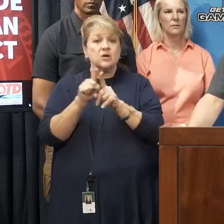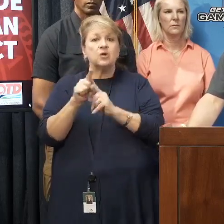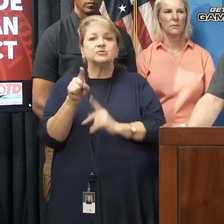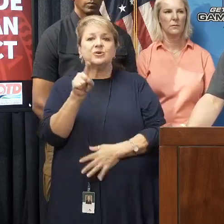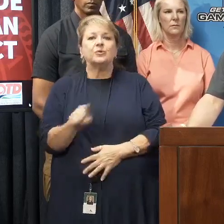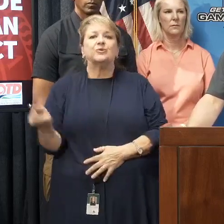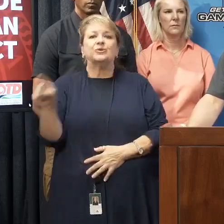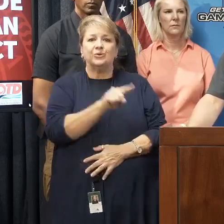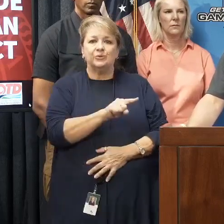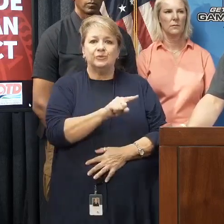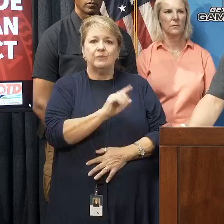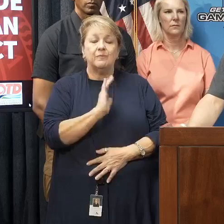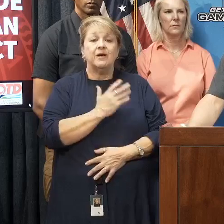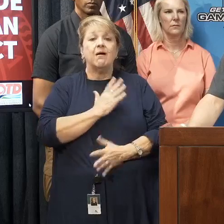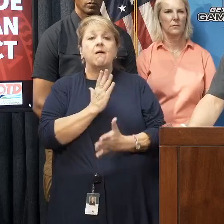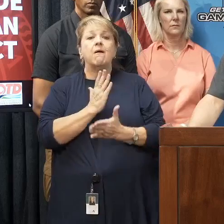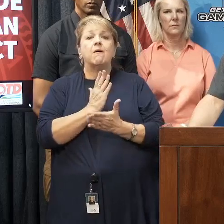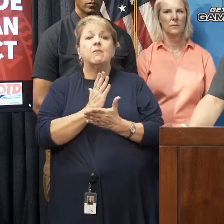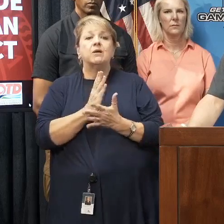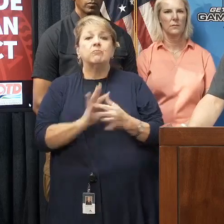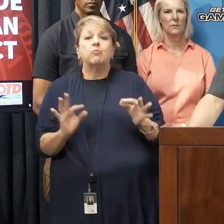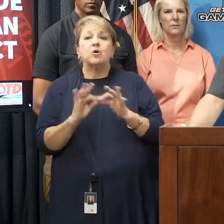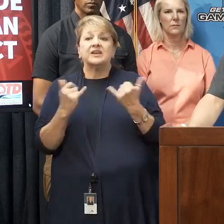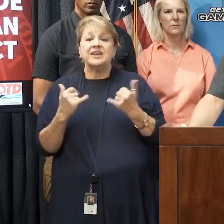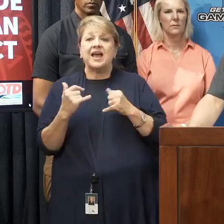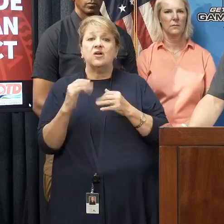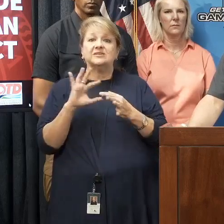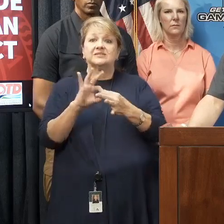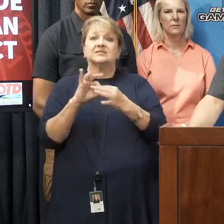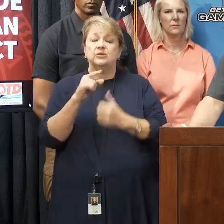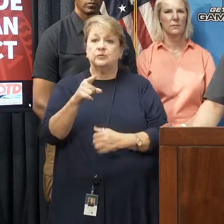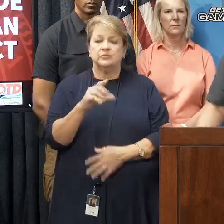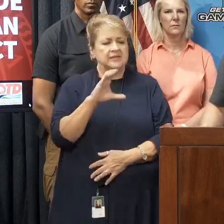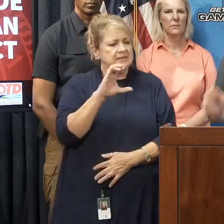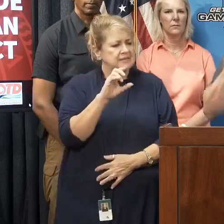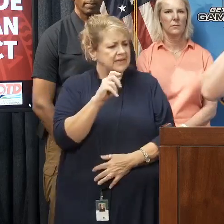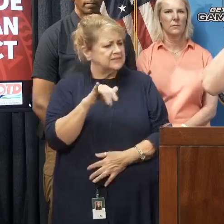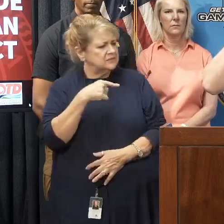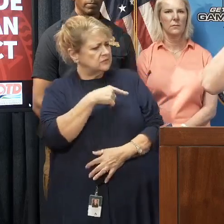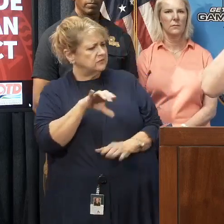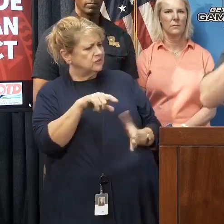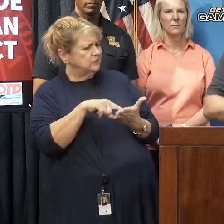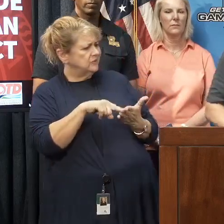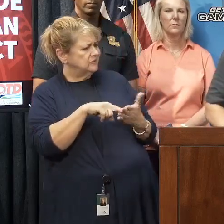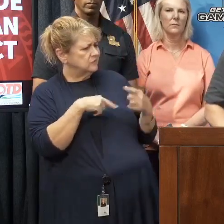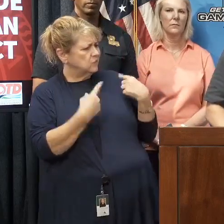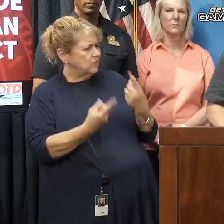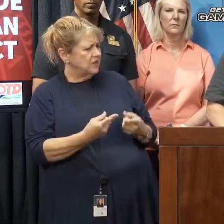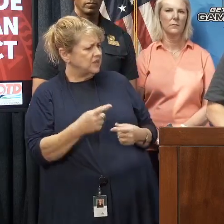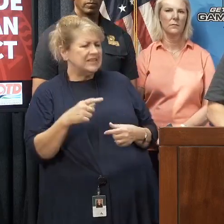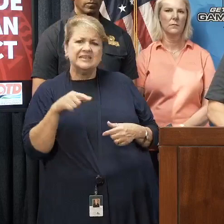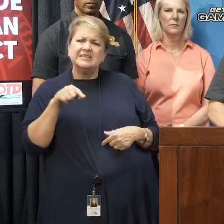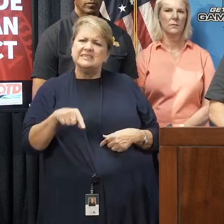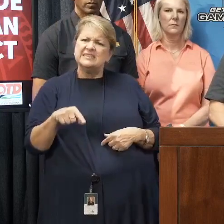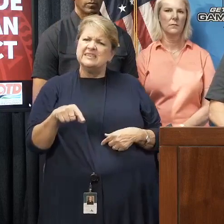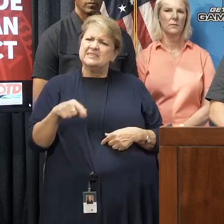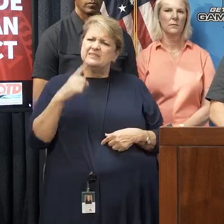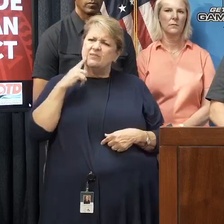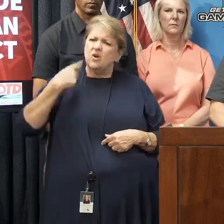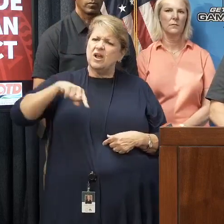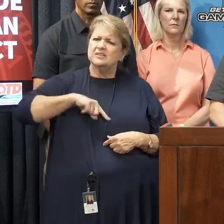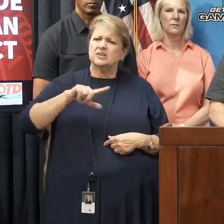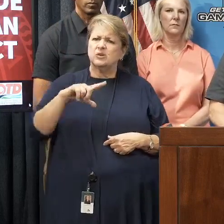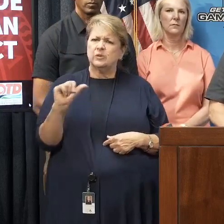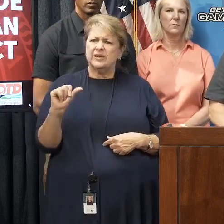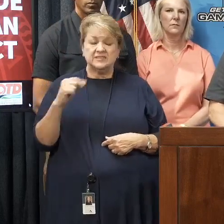that's really the message we want to drive home. Casey, you've been doing this for a while. I mean, how unprecedented is this for us here in Louisiana? And I